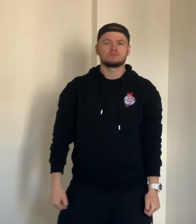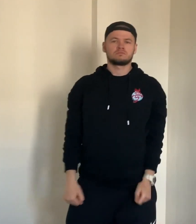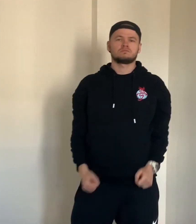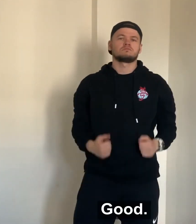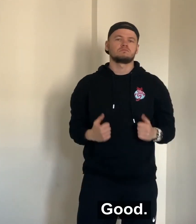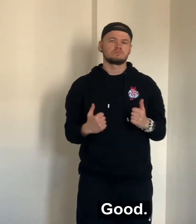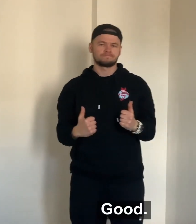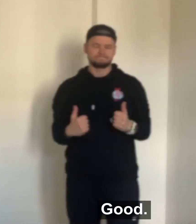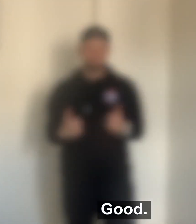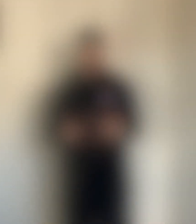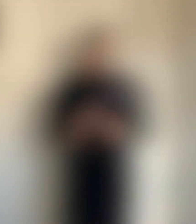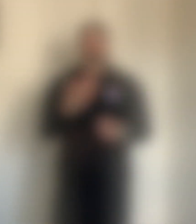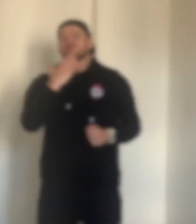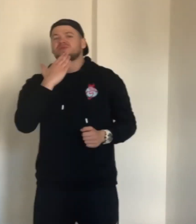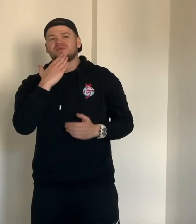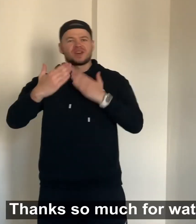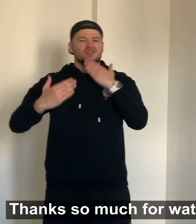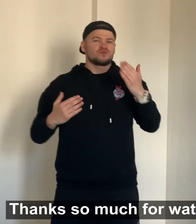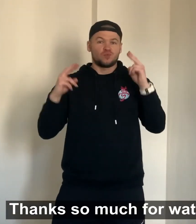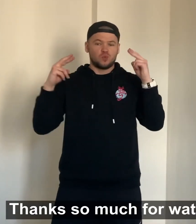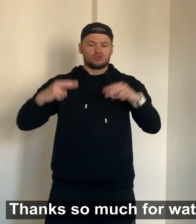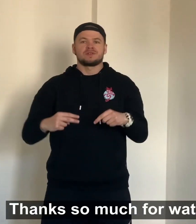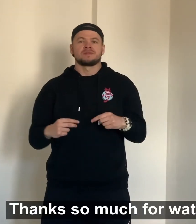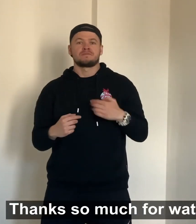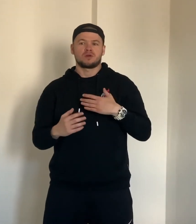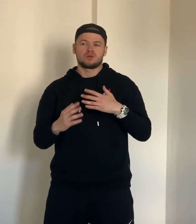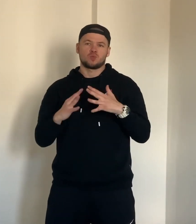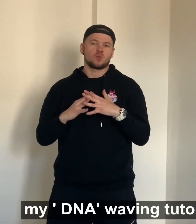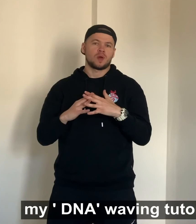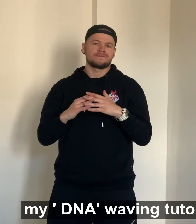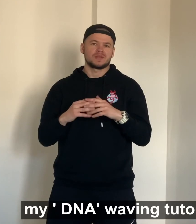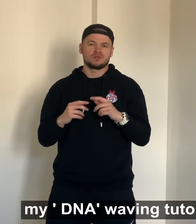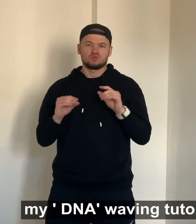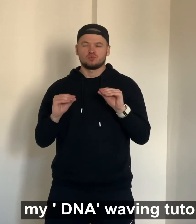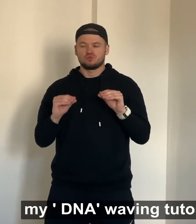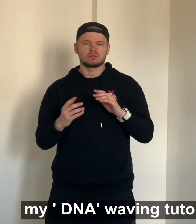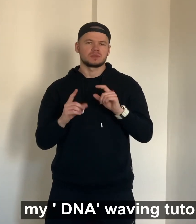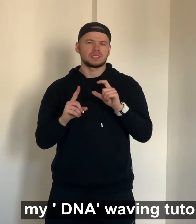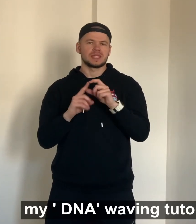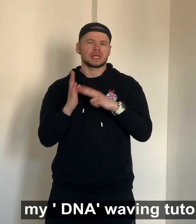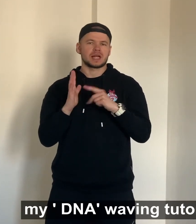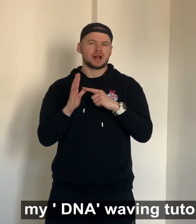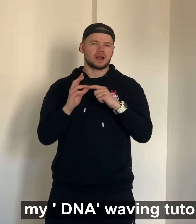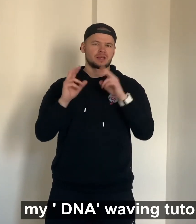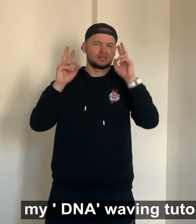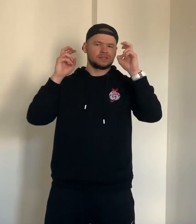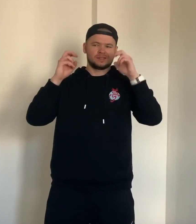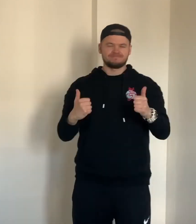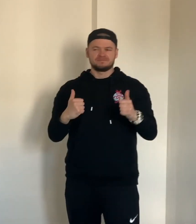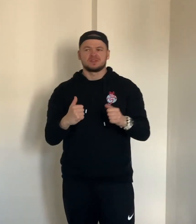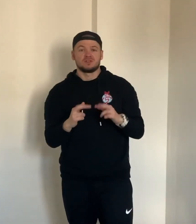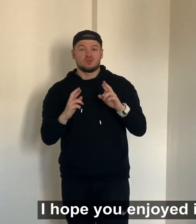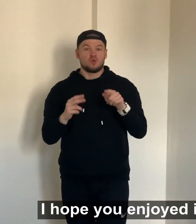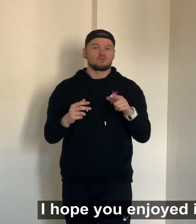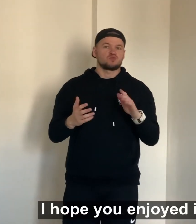Good. Thanks so much for watching my DNA waving tutorial. I hope you enjoyed